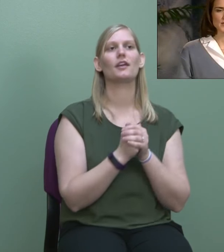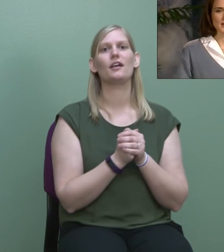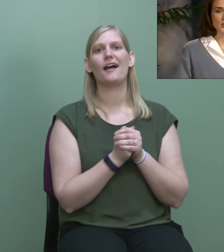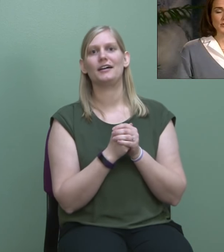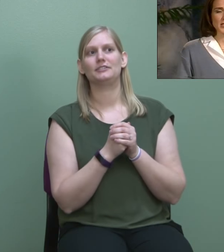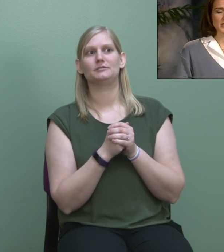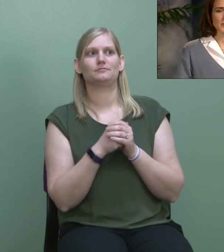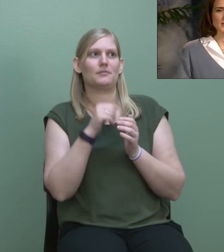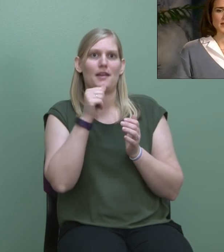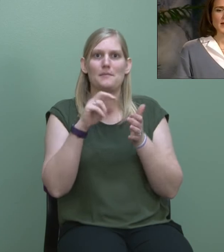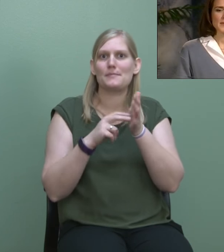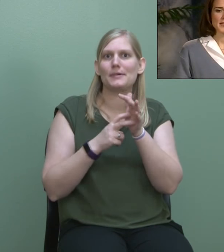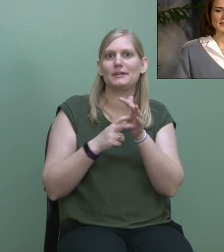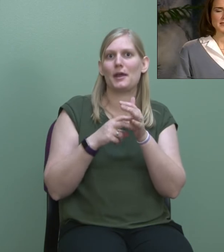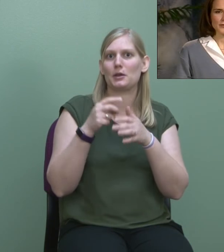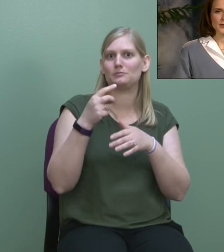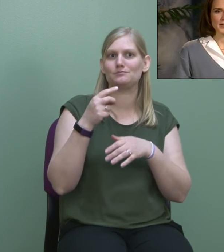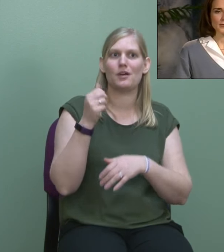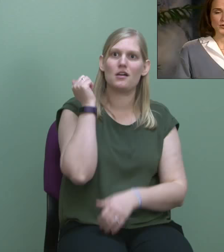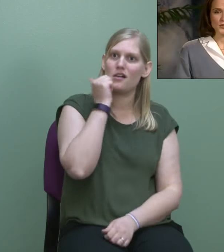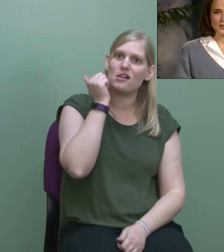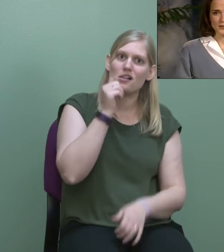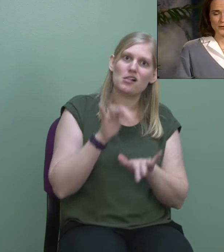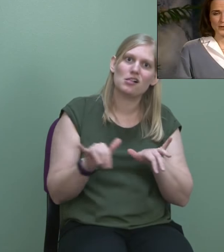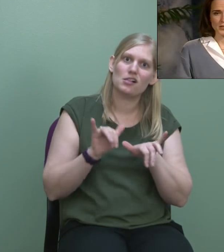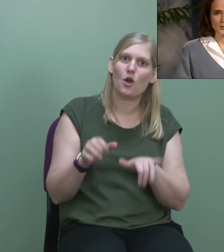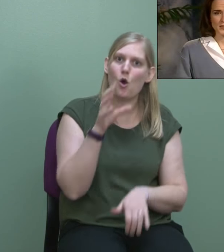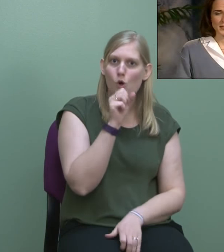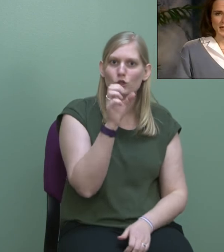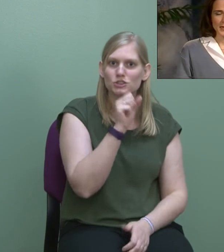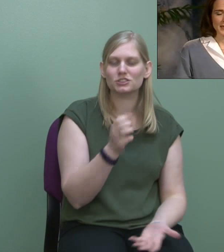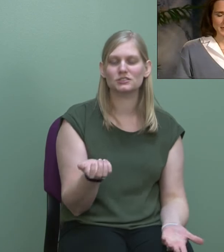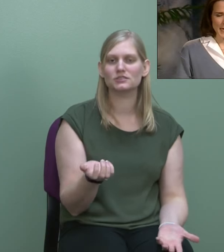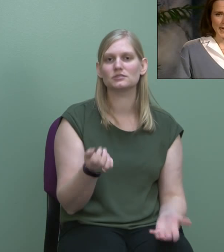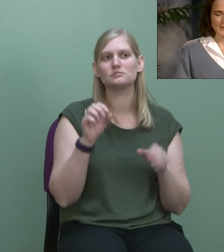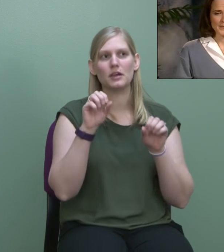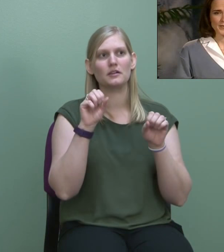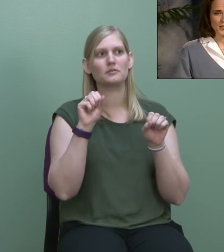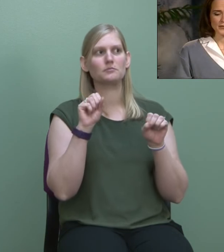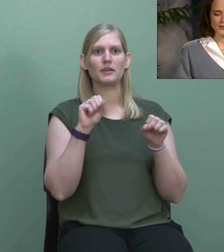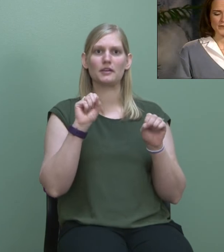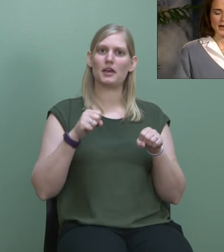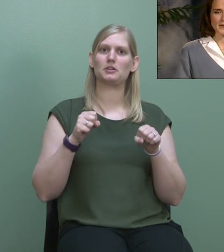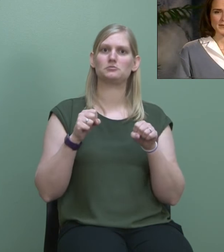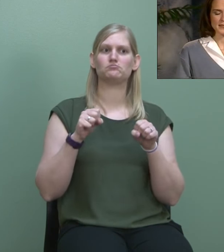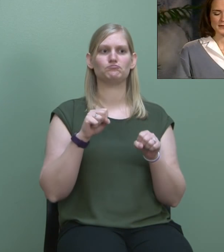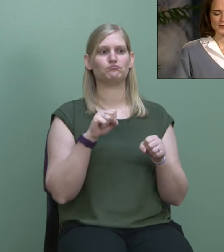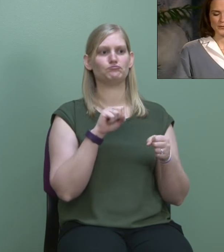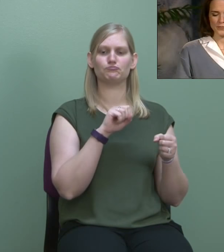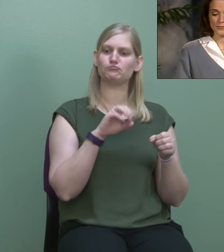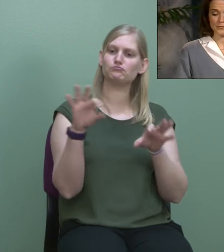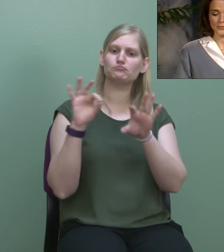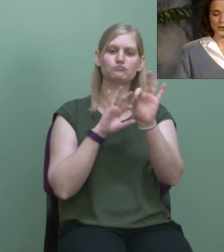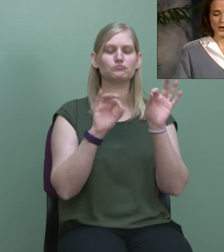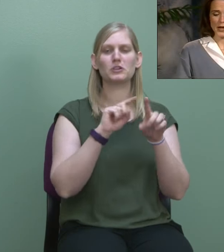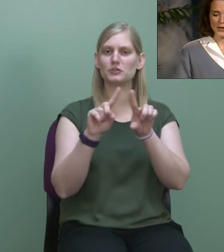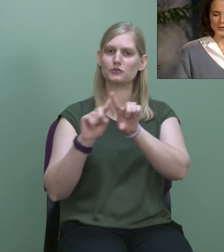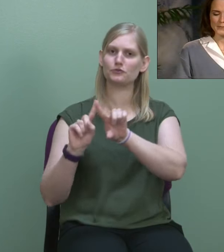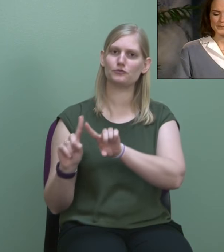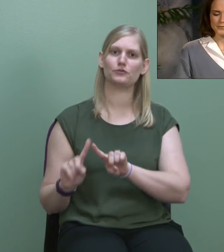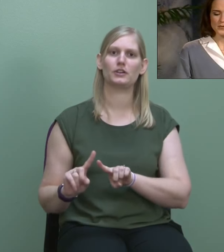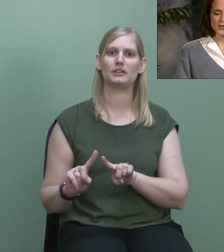new fruits and new vegetables, because different fruits and different vegetables contain different vitamins for